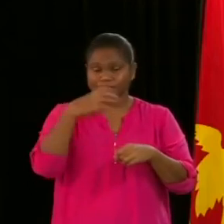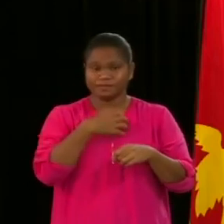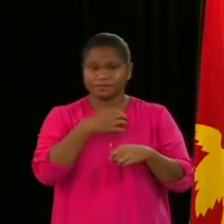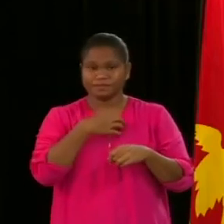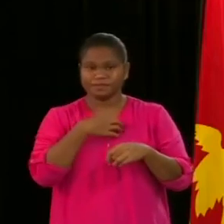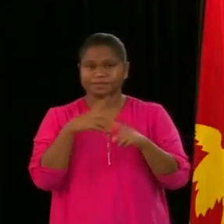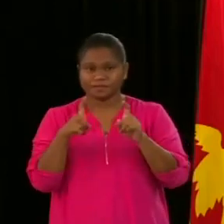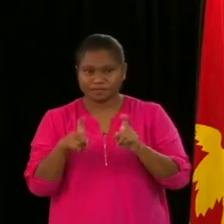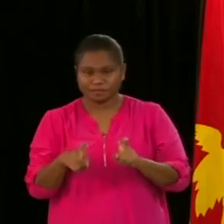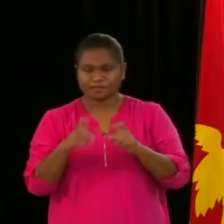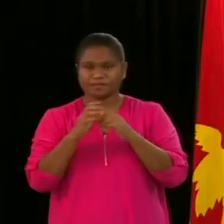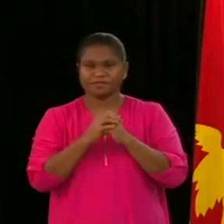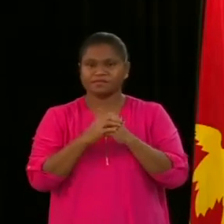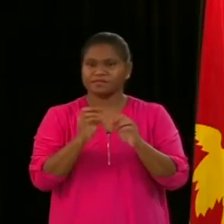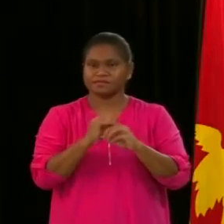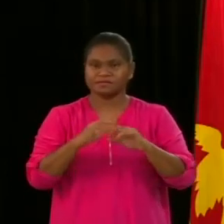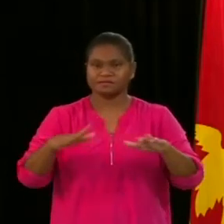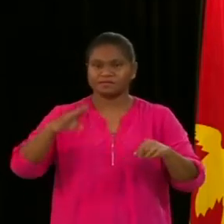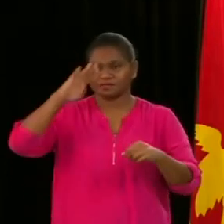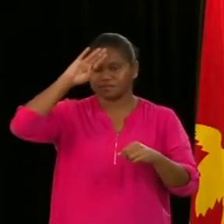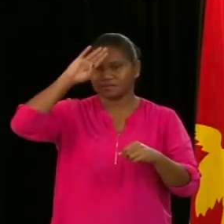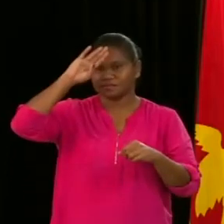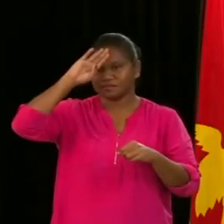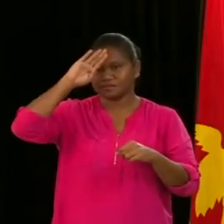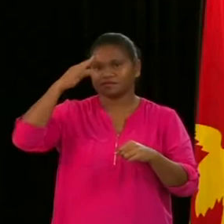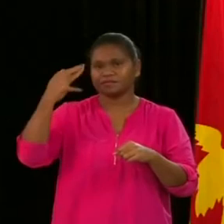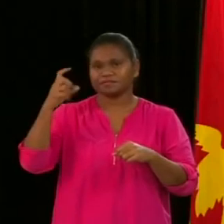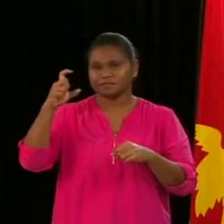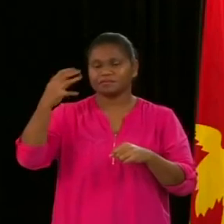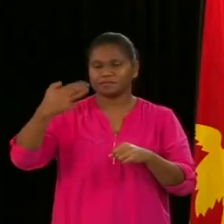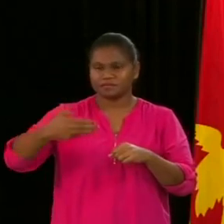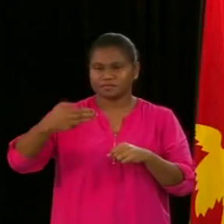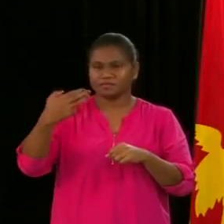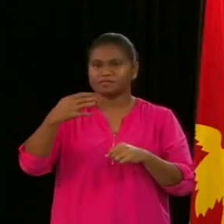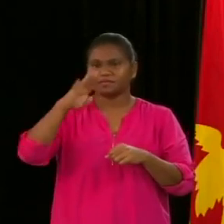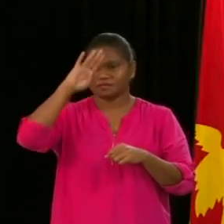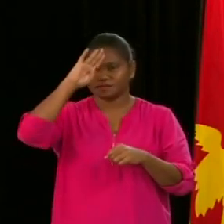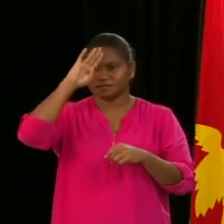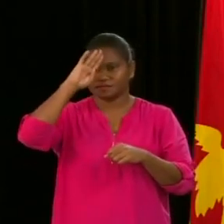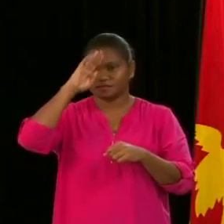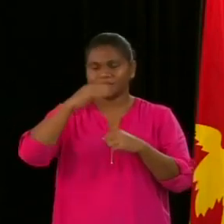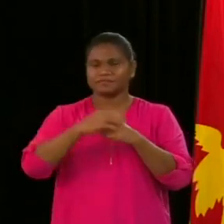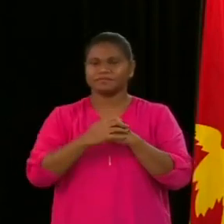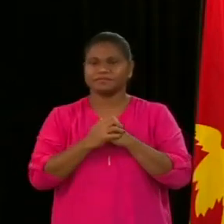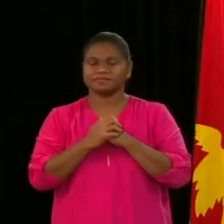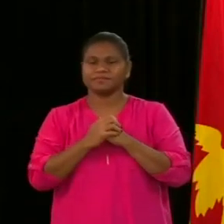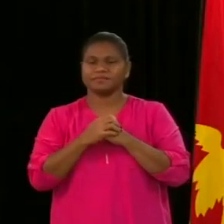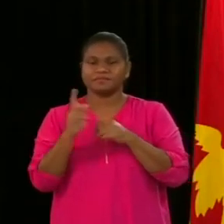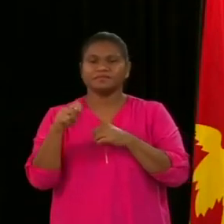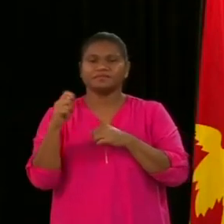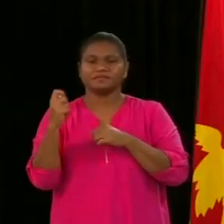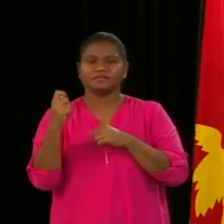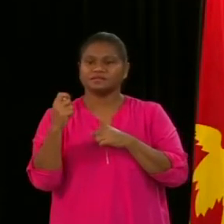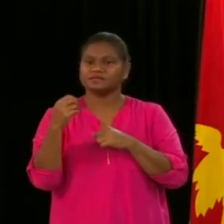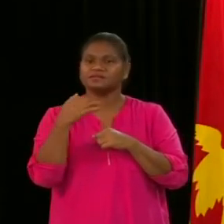to the spread of COVID and importing of the COVID-19 virus is through our borders. So over the next couple of